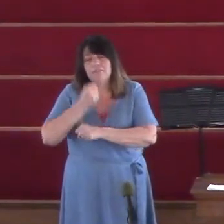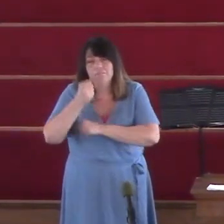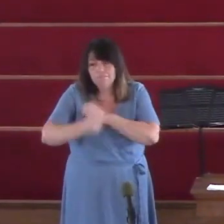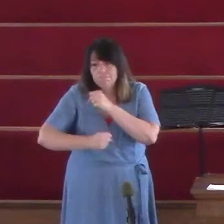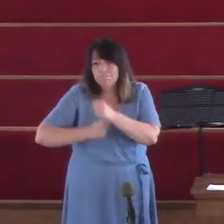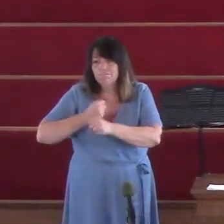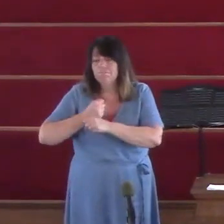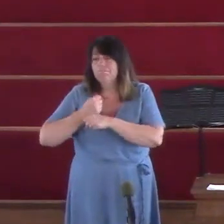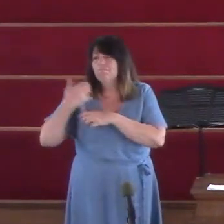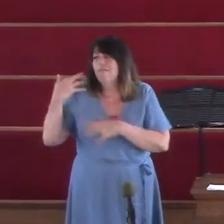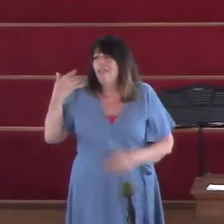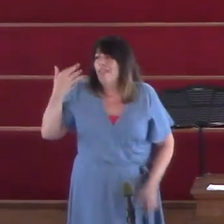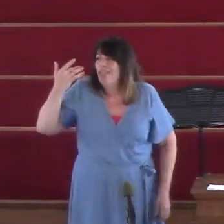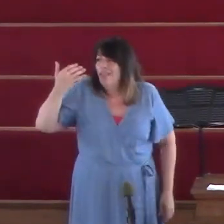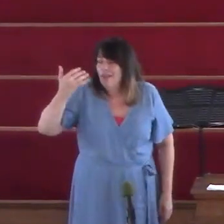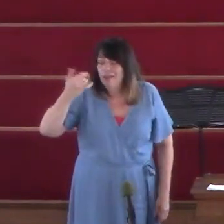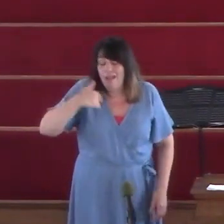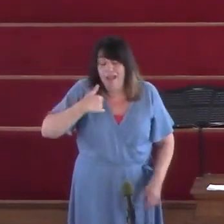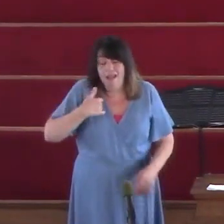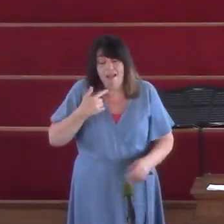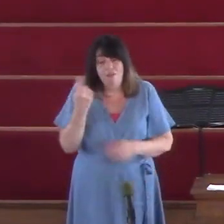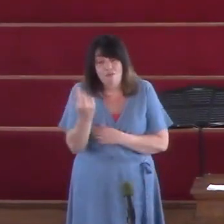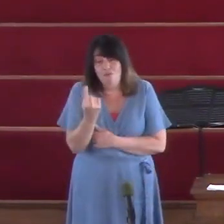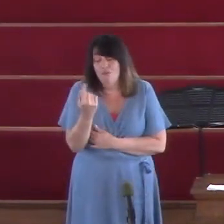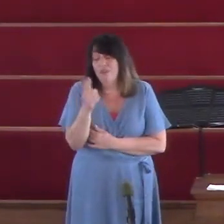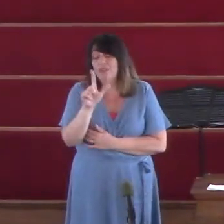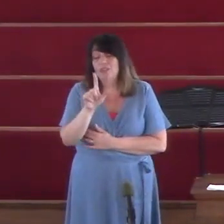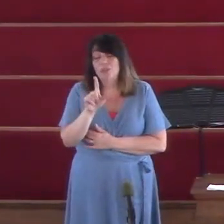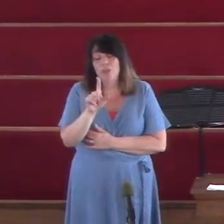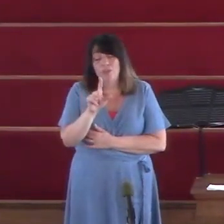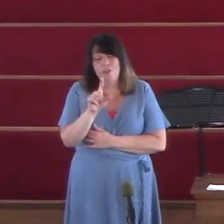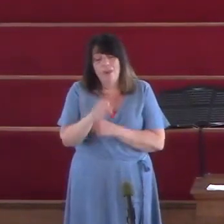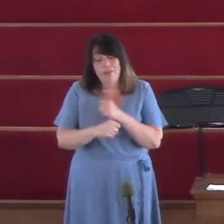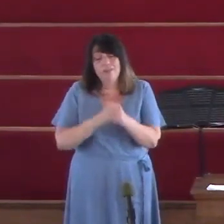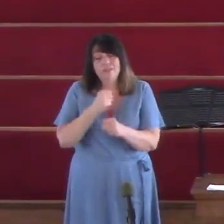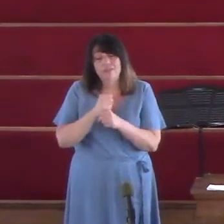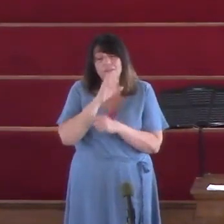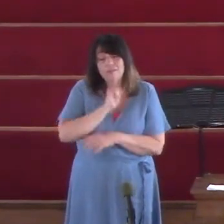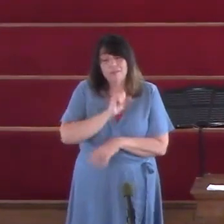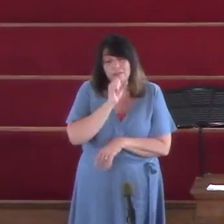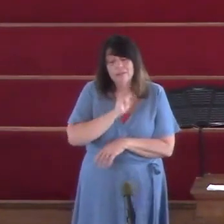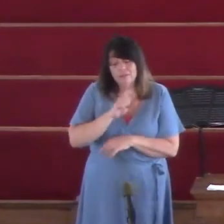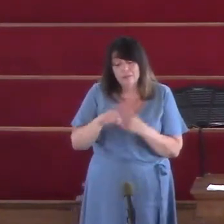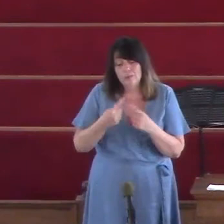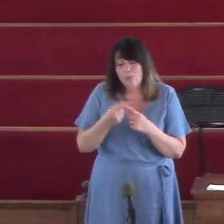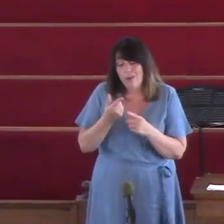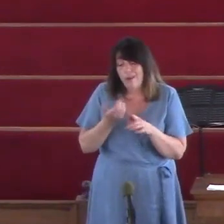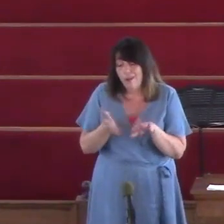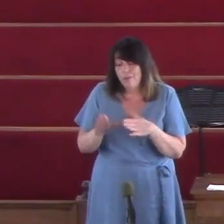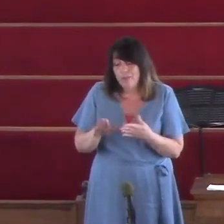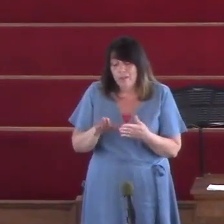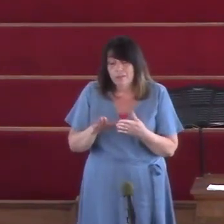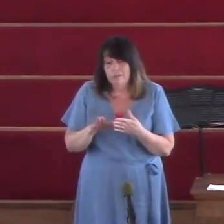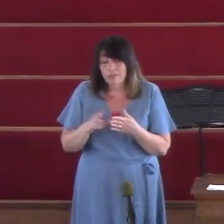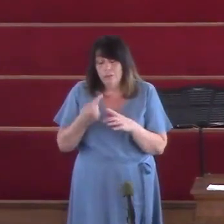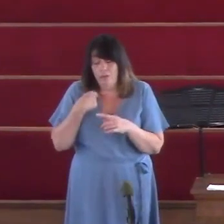was 21 years old when I gave my heart to the Lord. Never been, my friend,